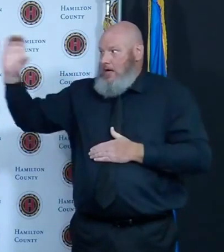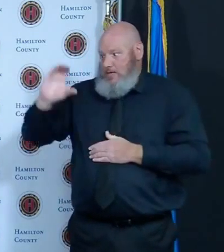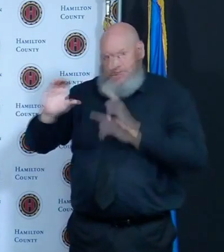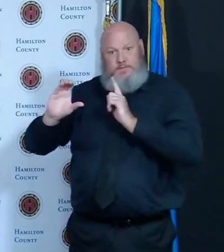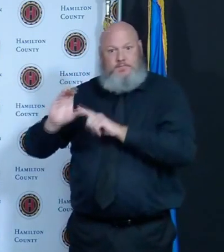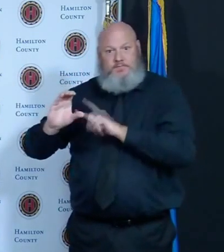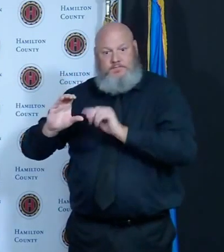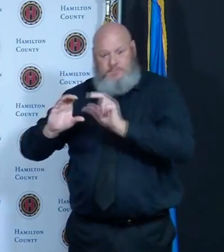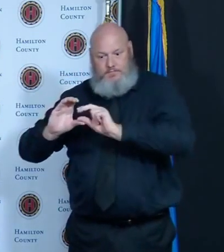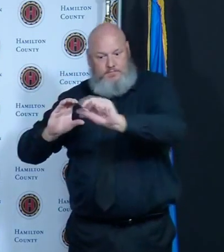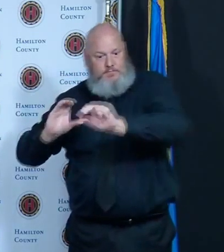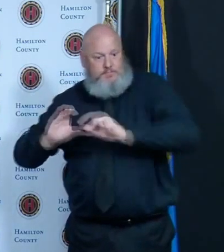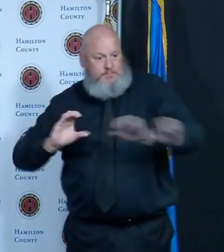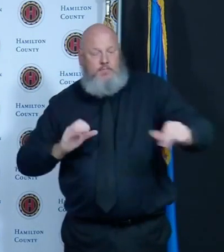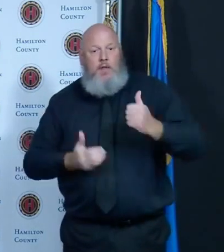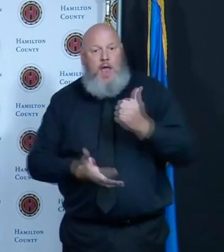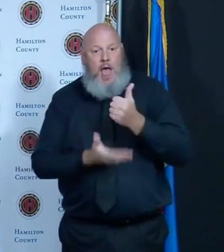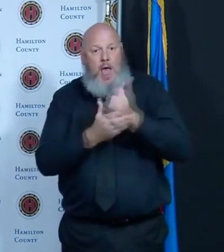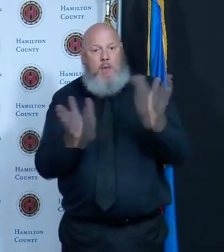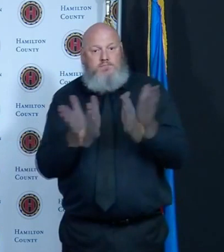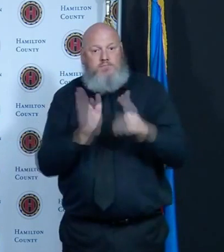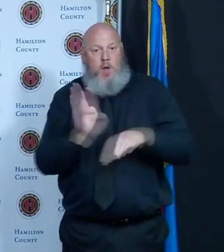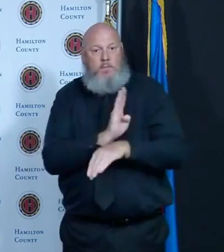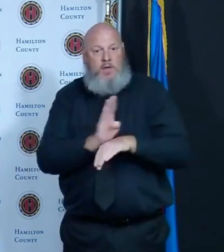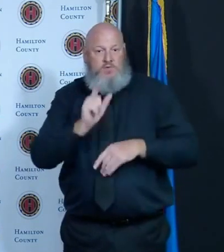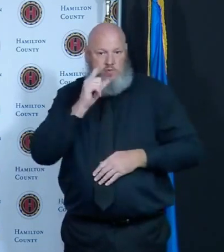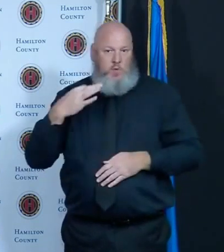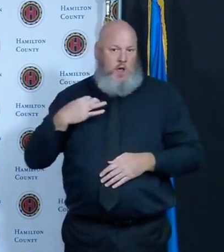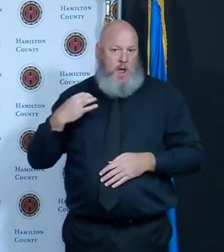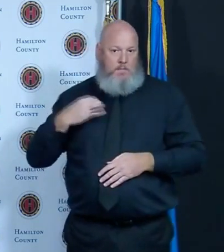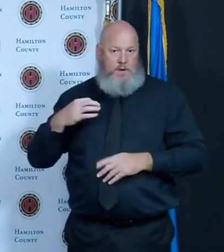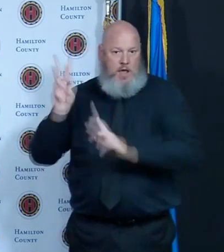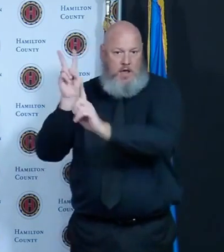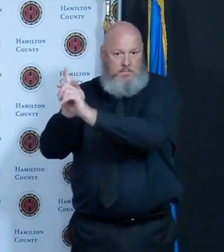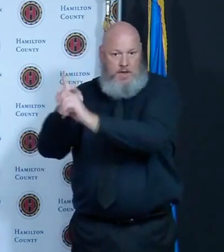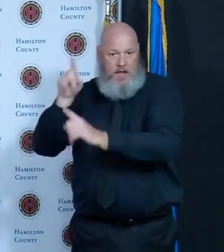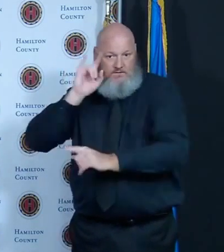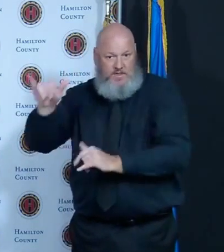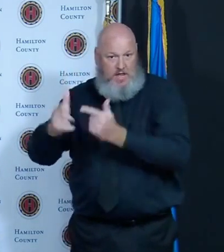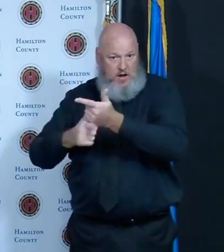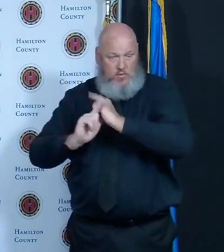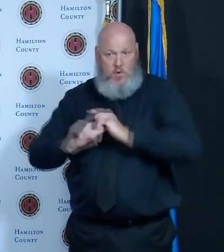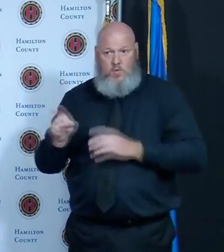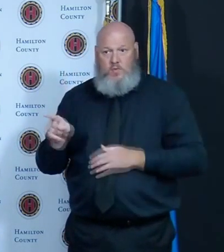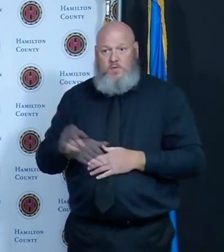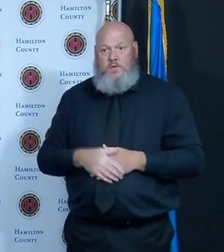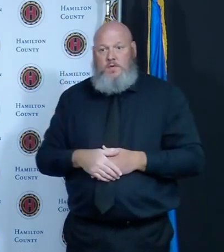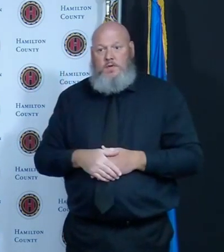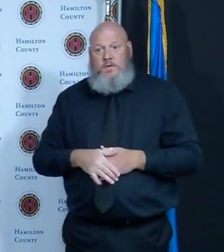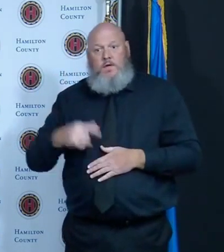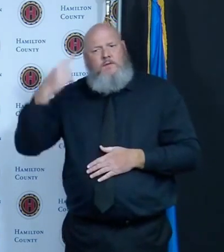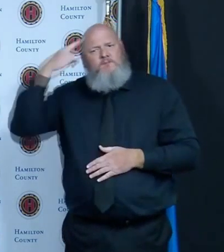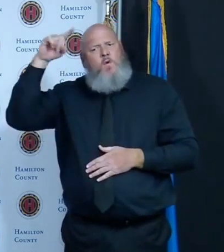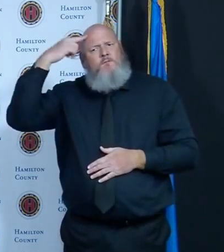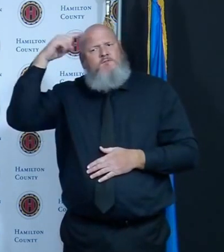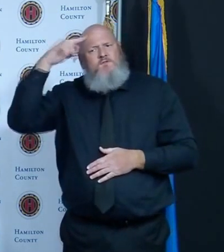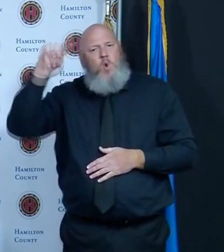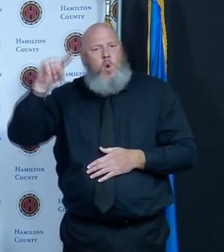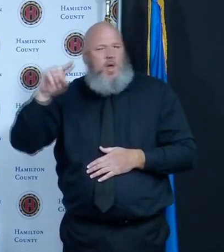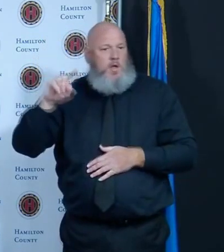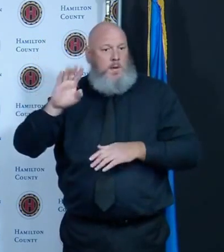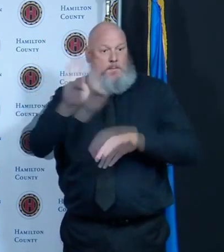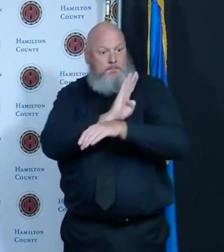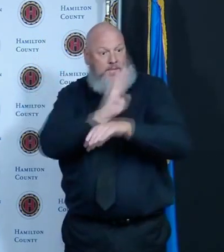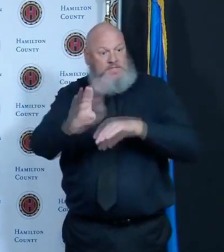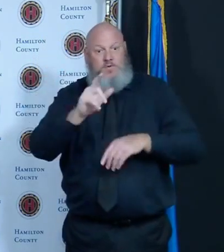Economic Injury Disaster Loan Program serves companies of 500 employees or less.